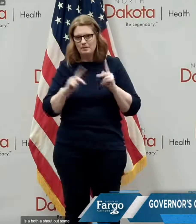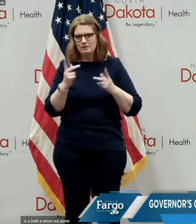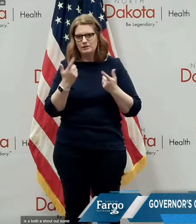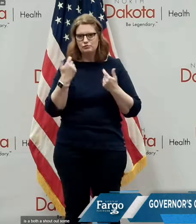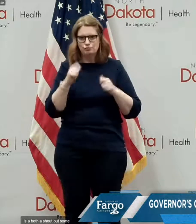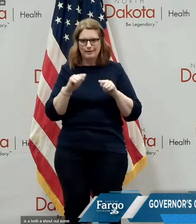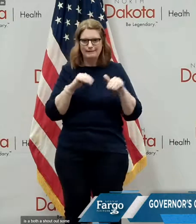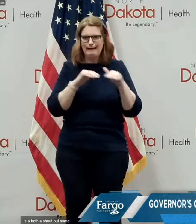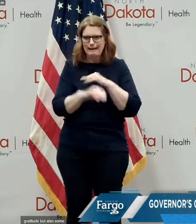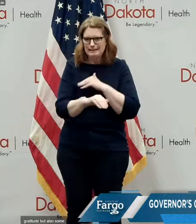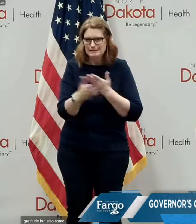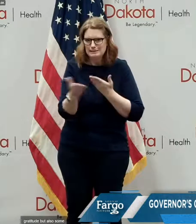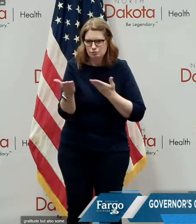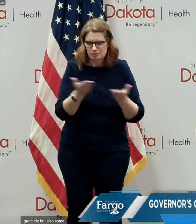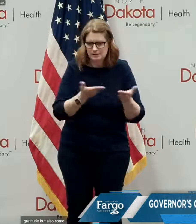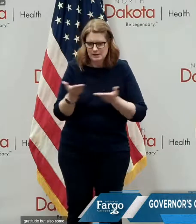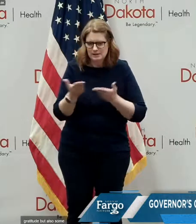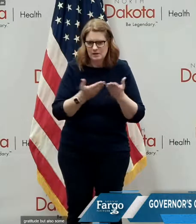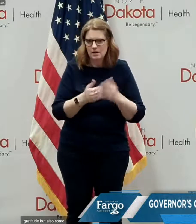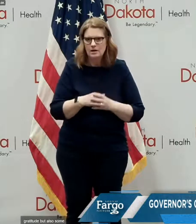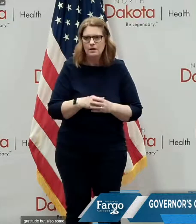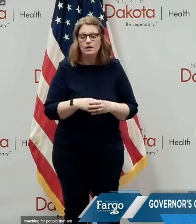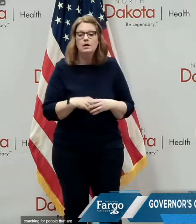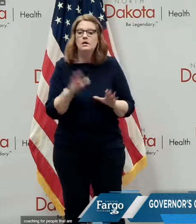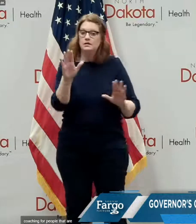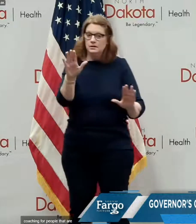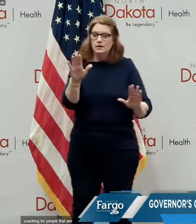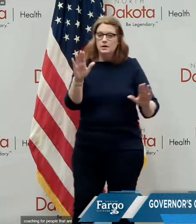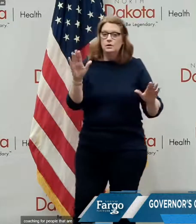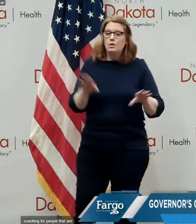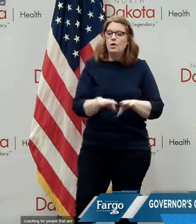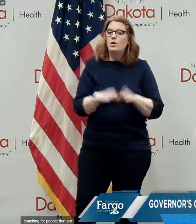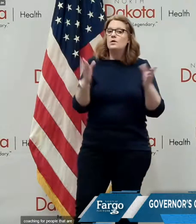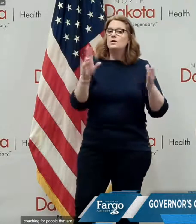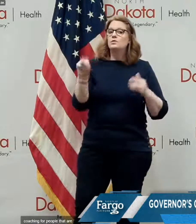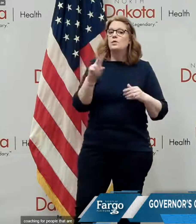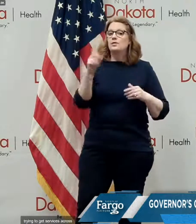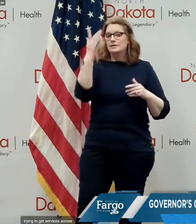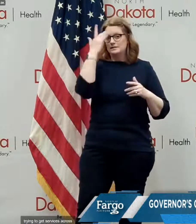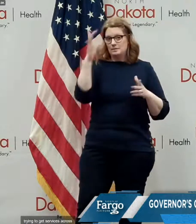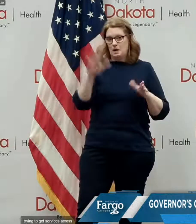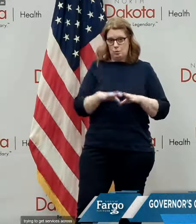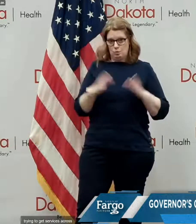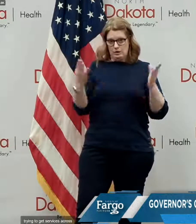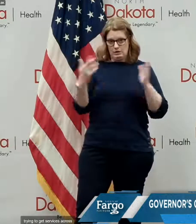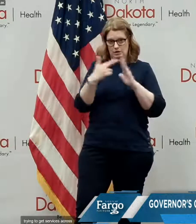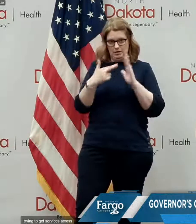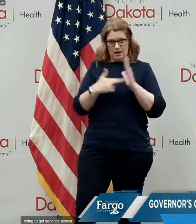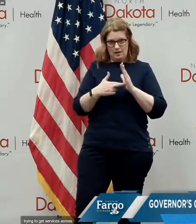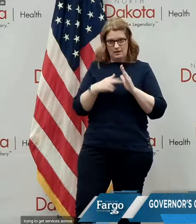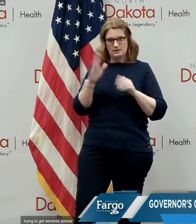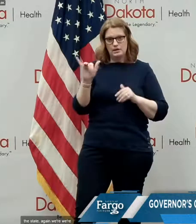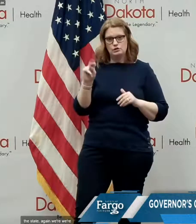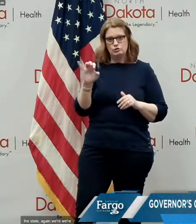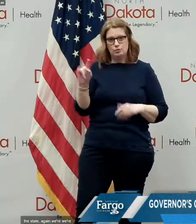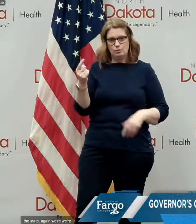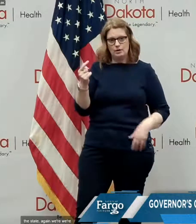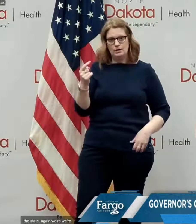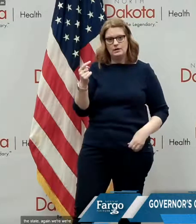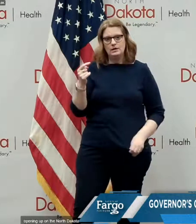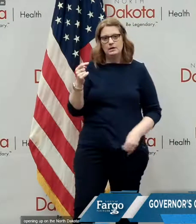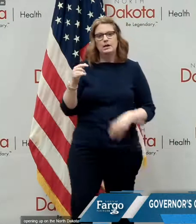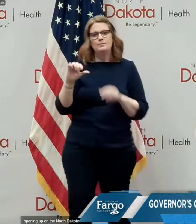state. Again, we're opening up under the North Dakota Smart Restart guidelines on June 1,